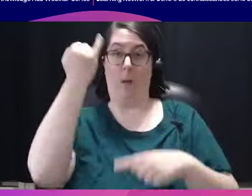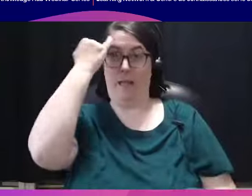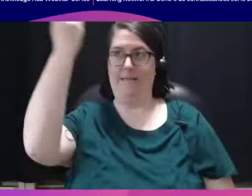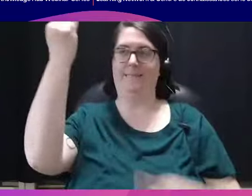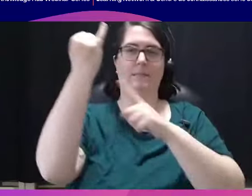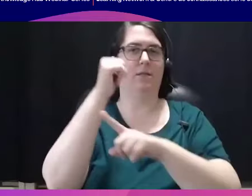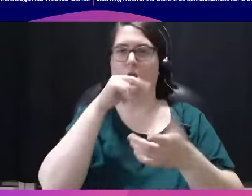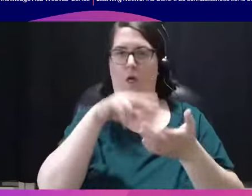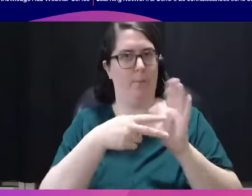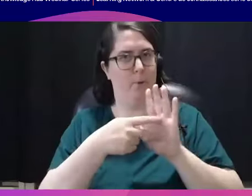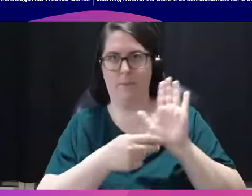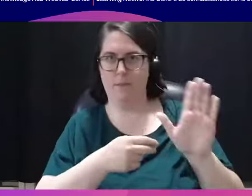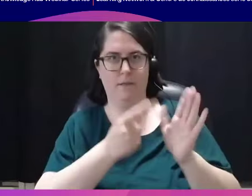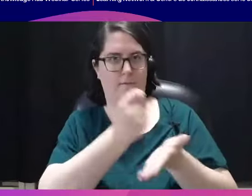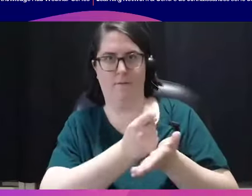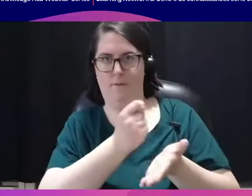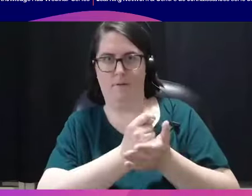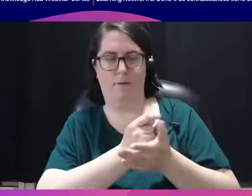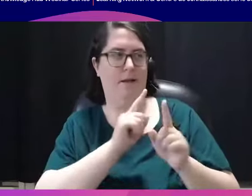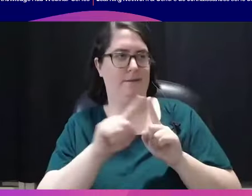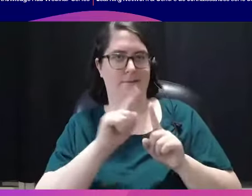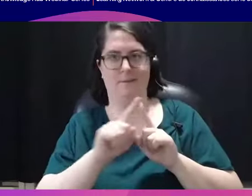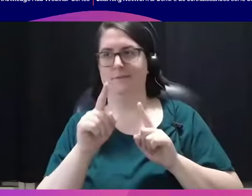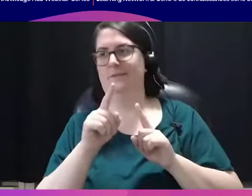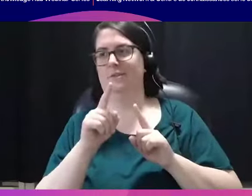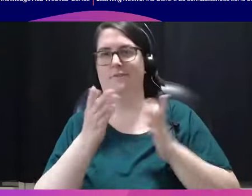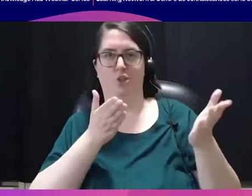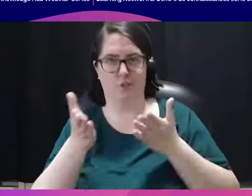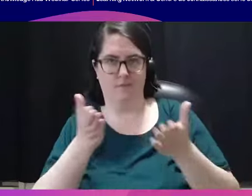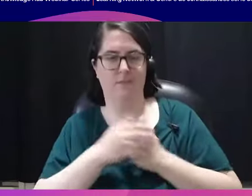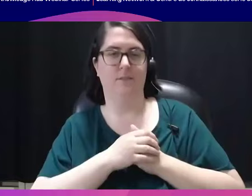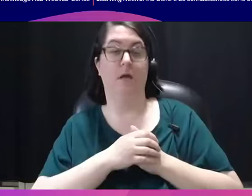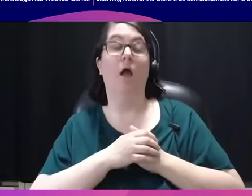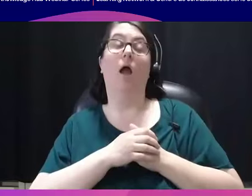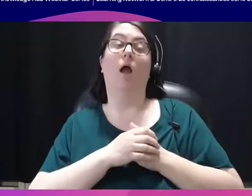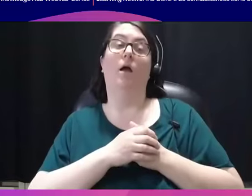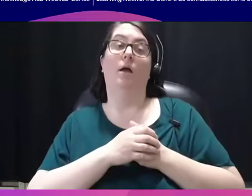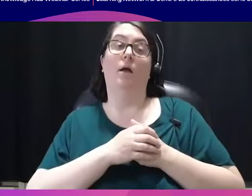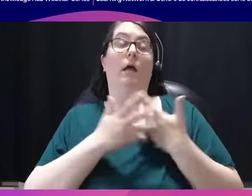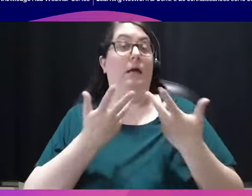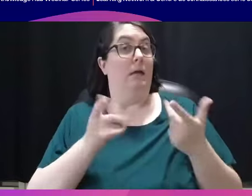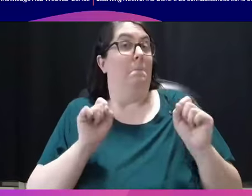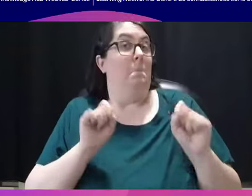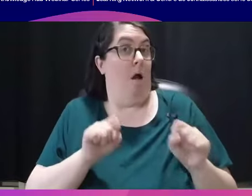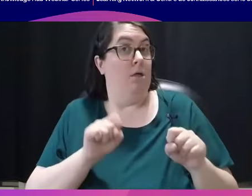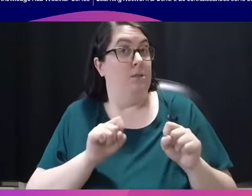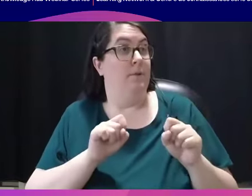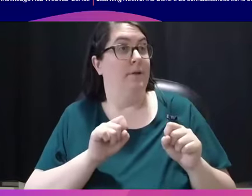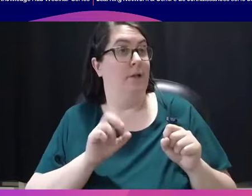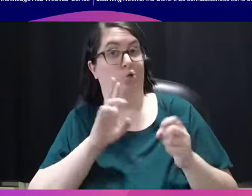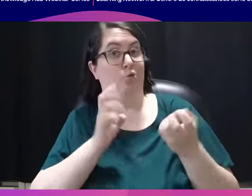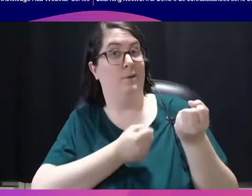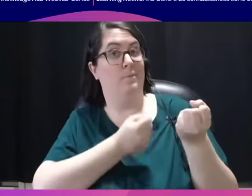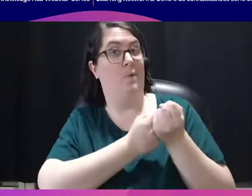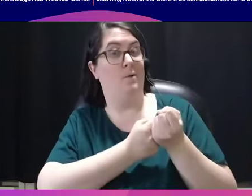not the purpose of psychosocial services like counseling. And in fact, it could run the risk of reinforcing the